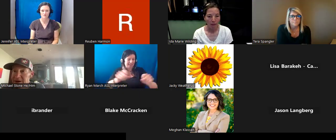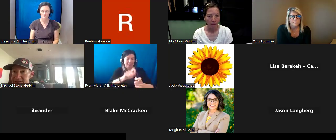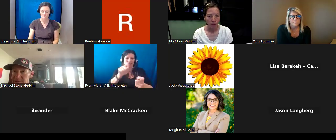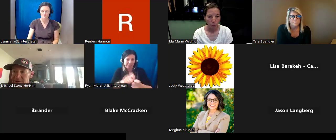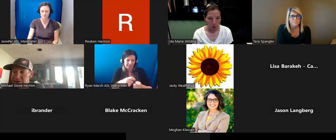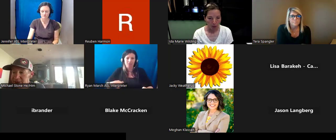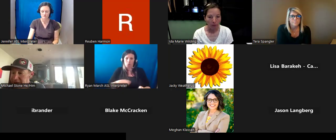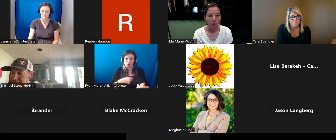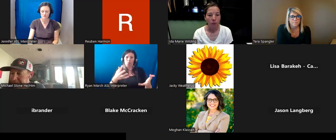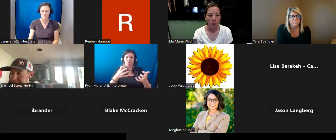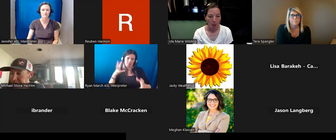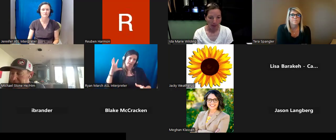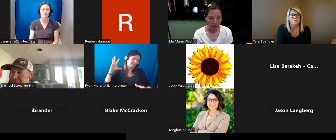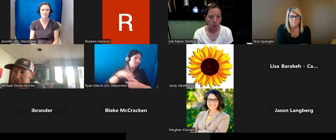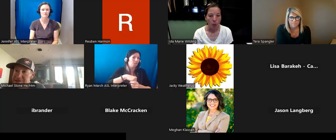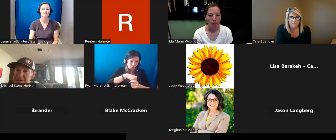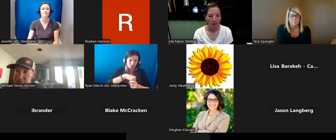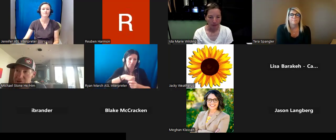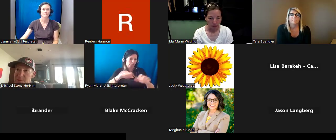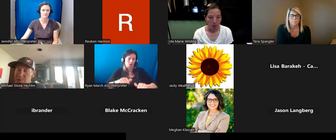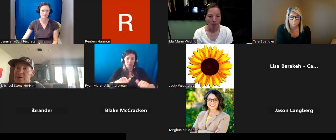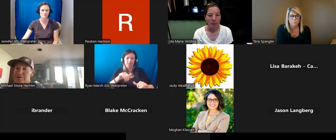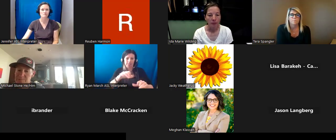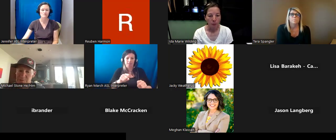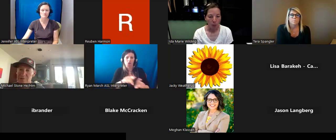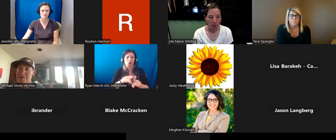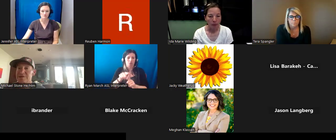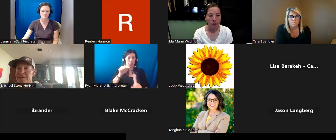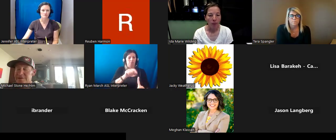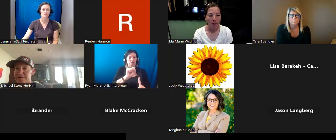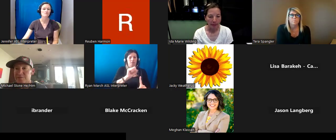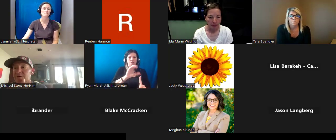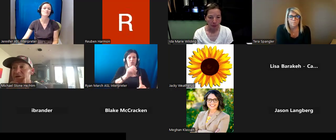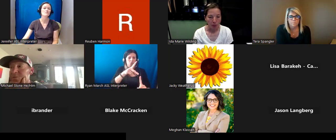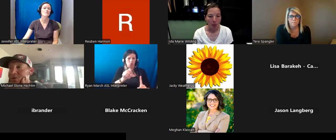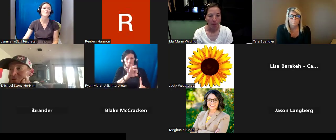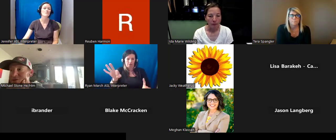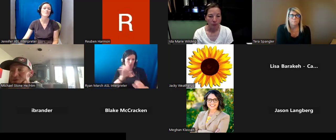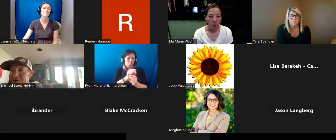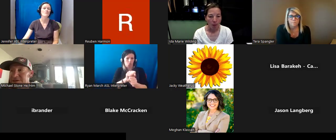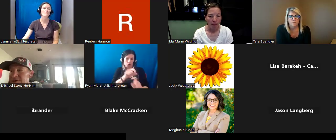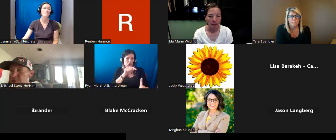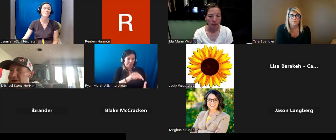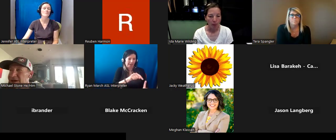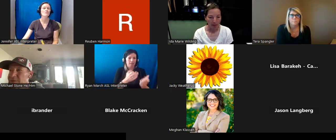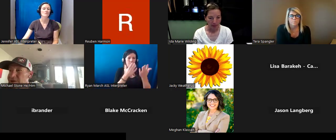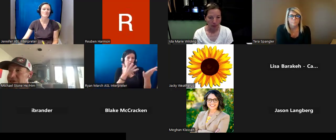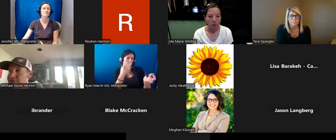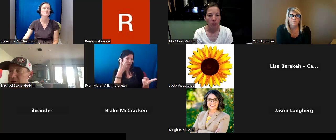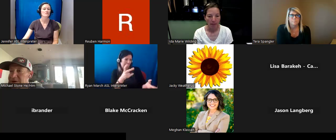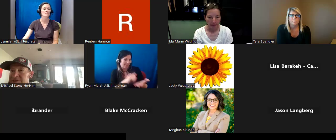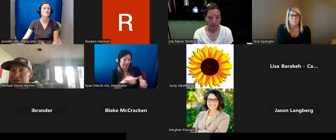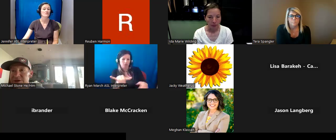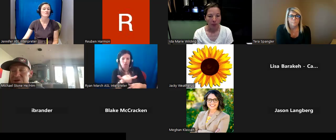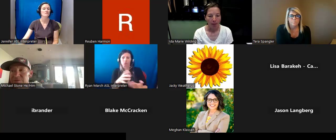as possible. And obviously, seeing the scope of work that will go into the request for proposal is always essential. But we just never